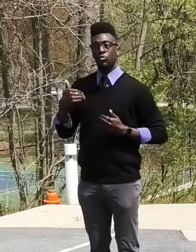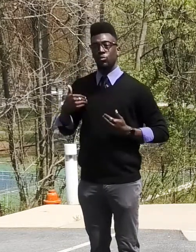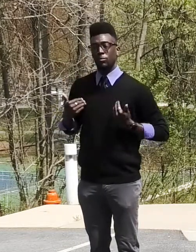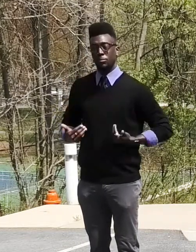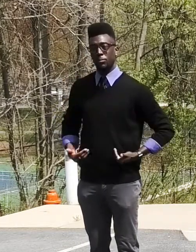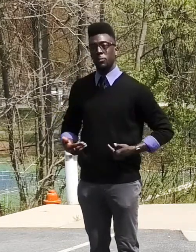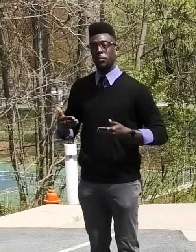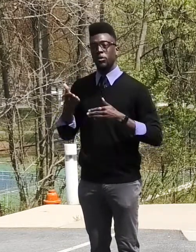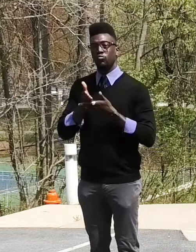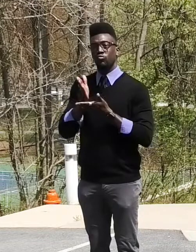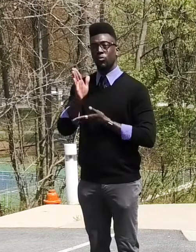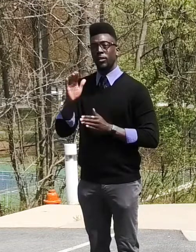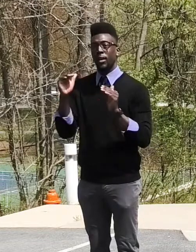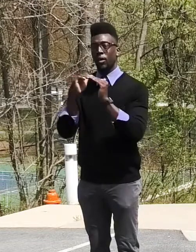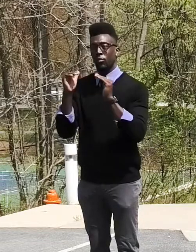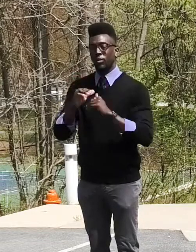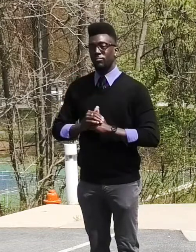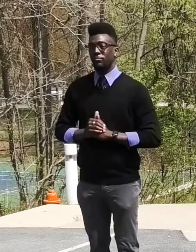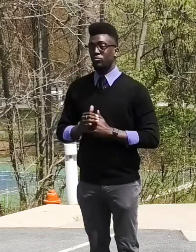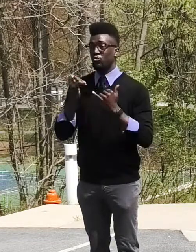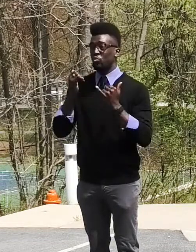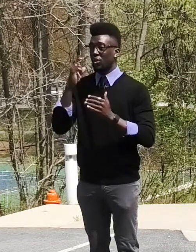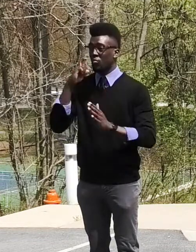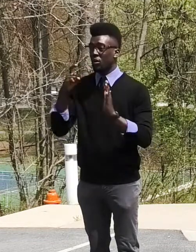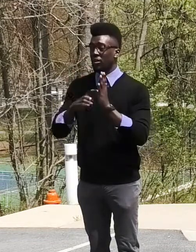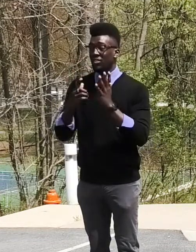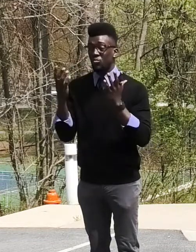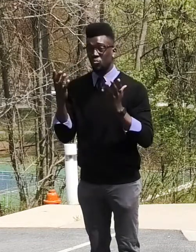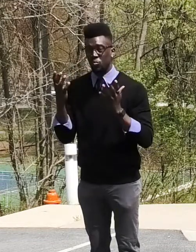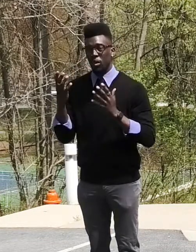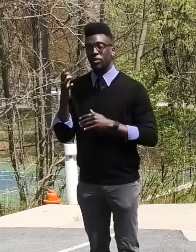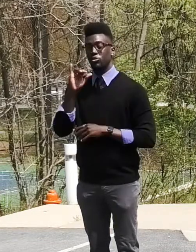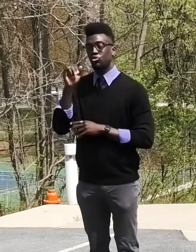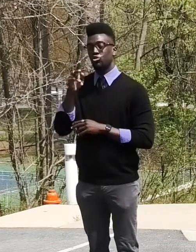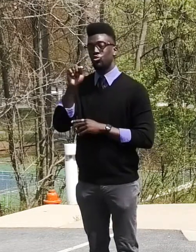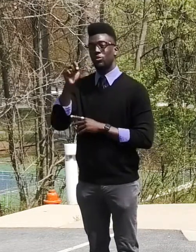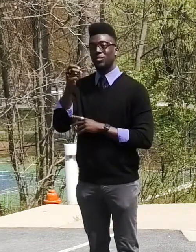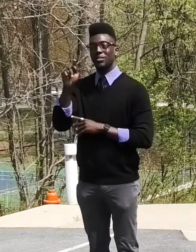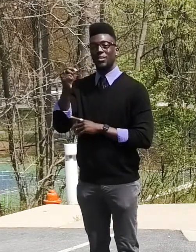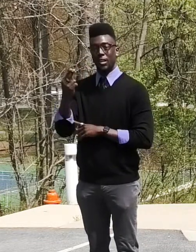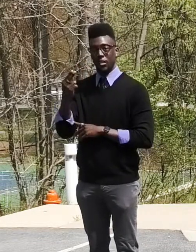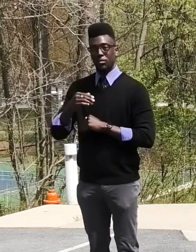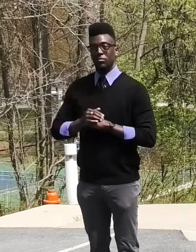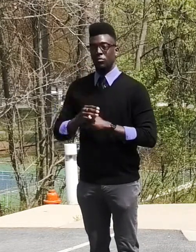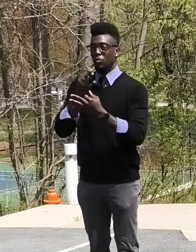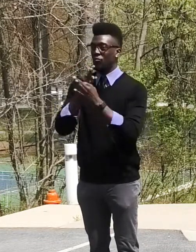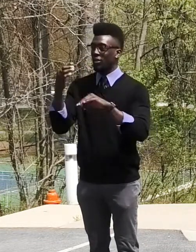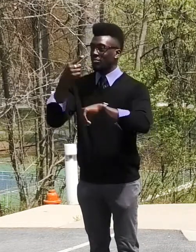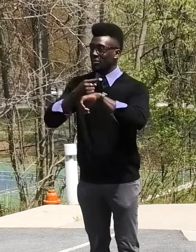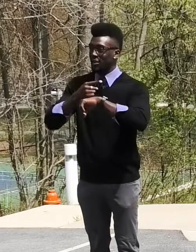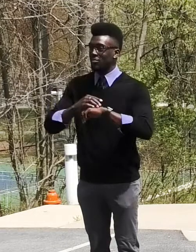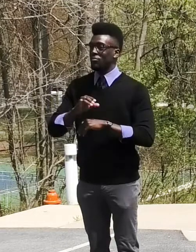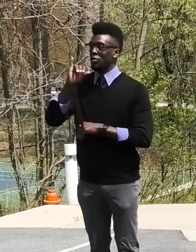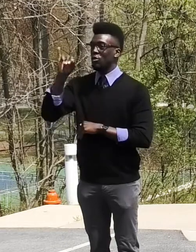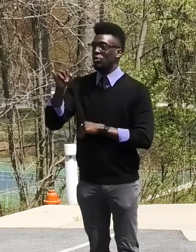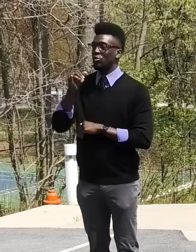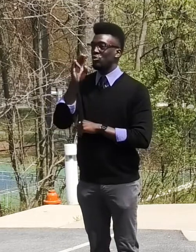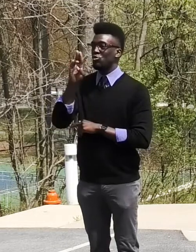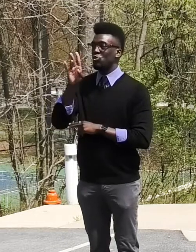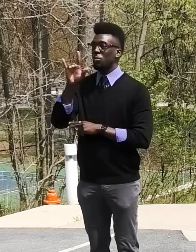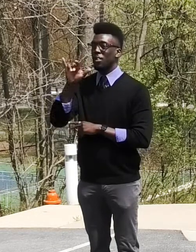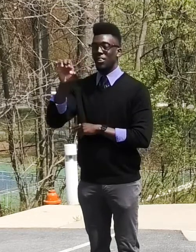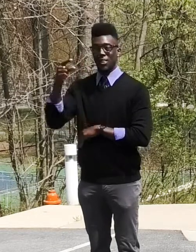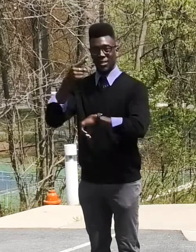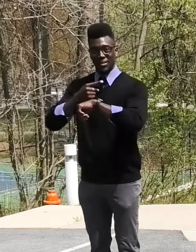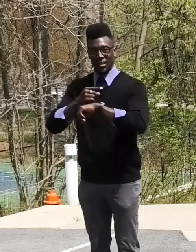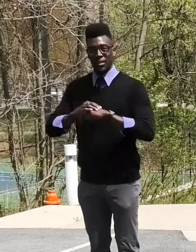here regarding Juneteenth, also known as Freedom Day, Jubilee Day, Liberation Day,